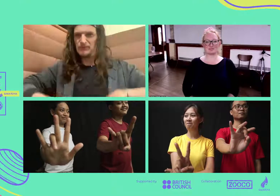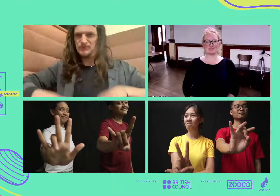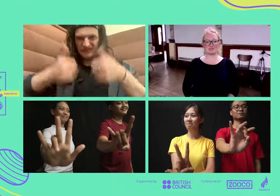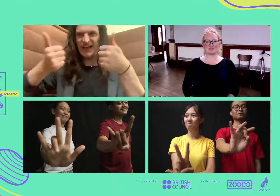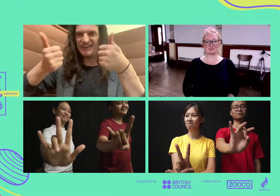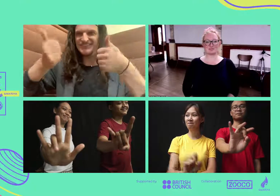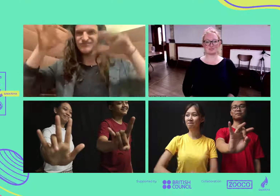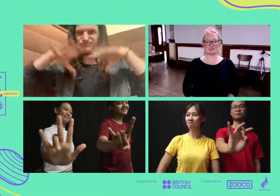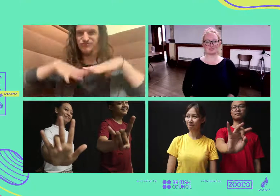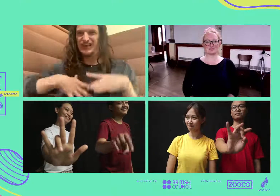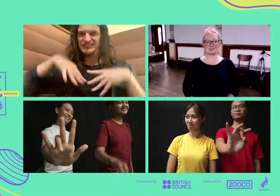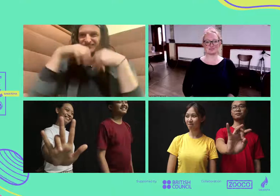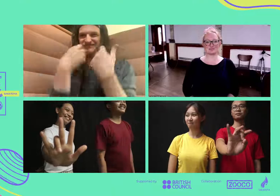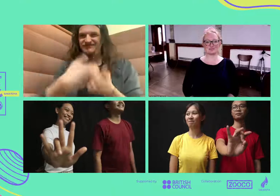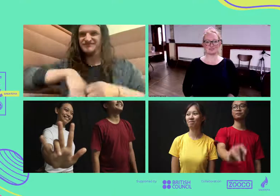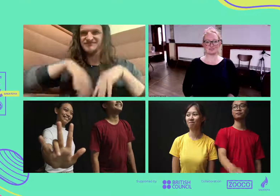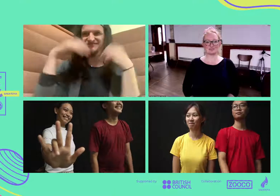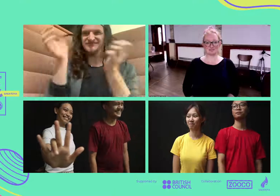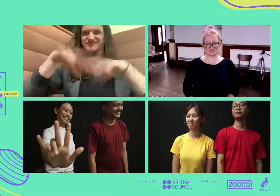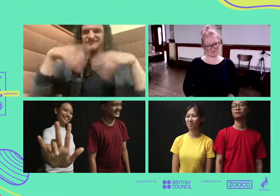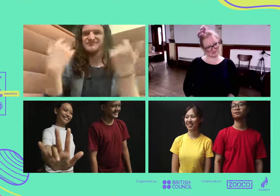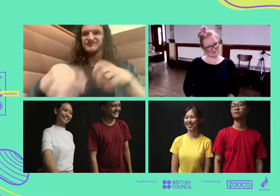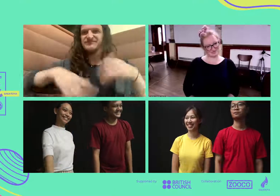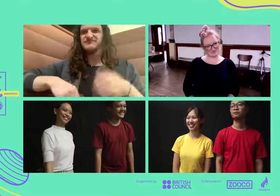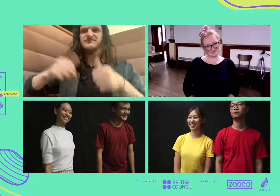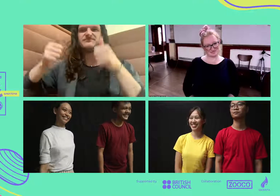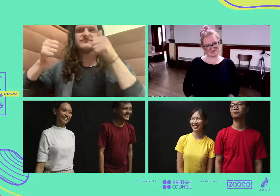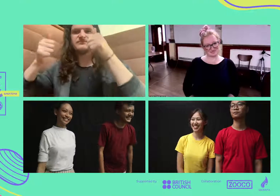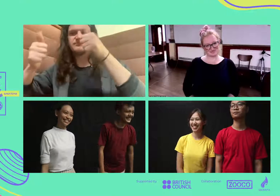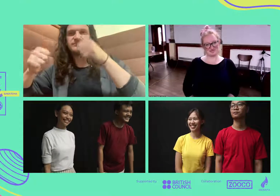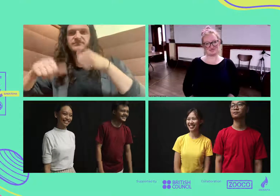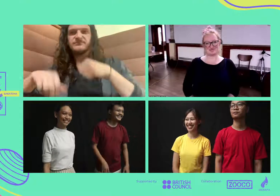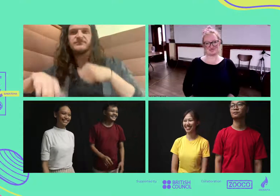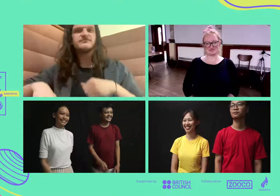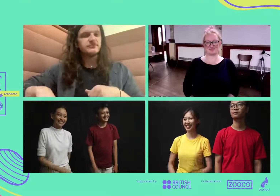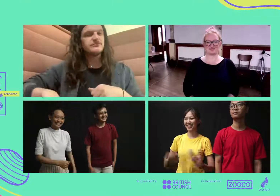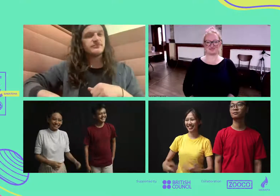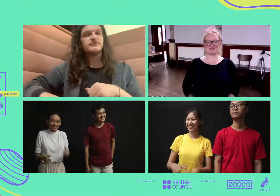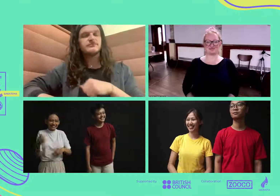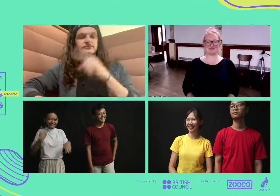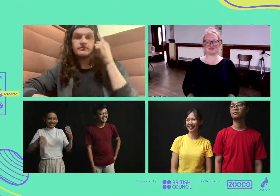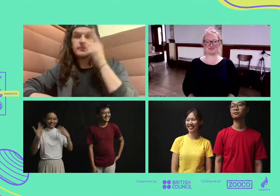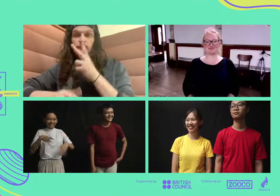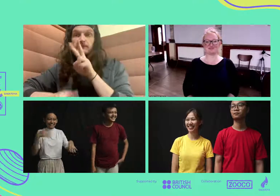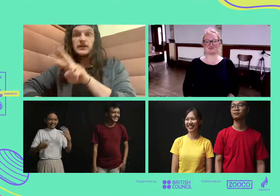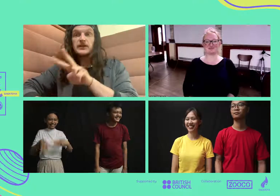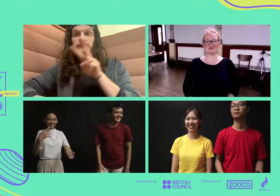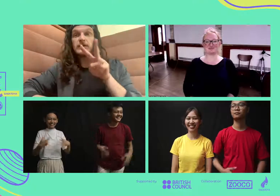So thinking about VV, so you can put your hands down now, you can relax, that's okay, shake them out.